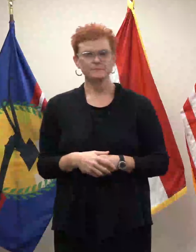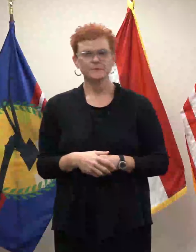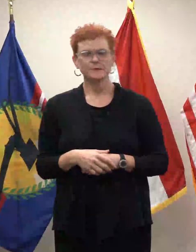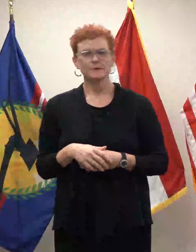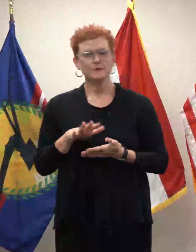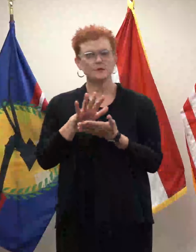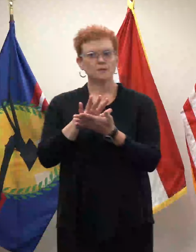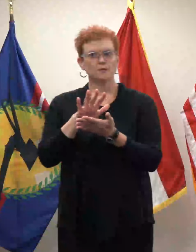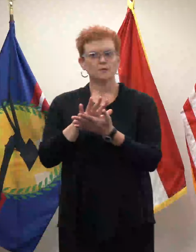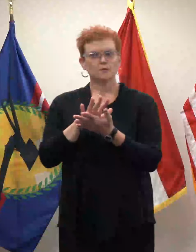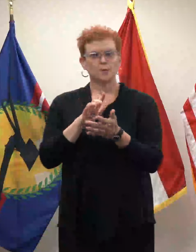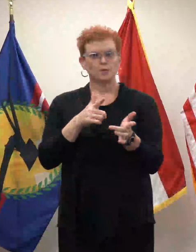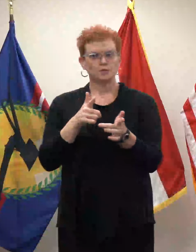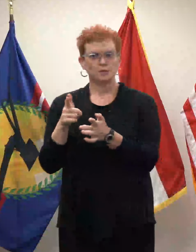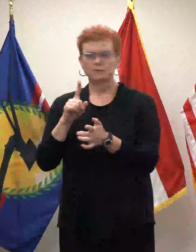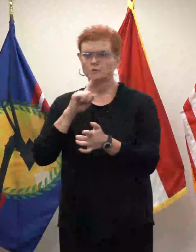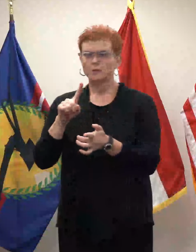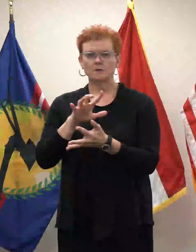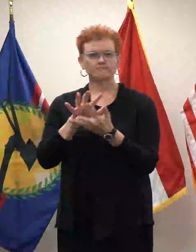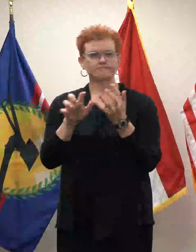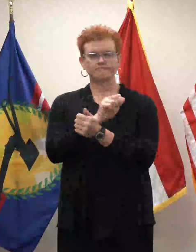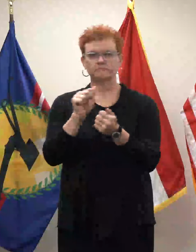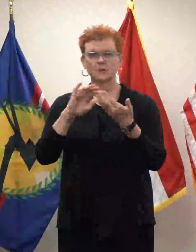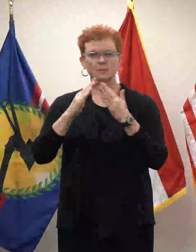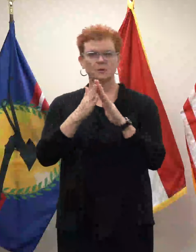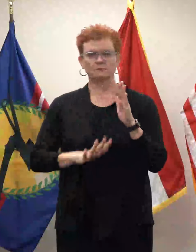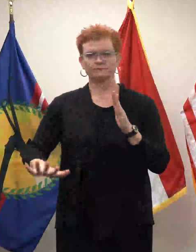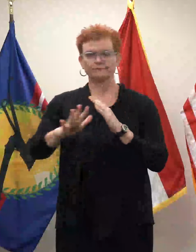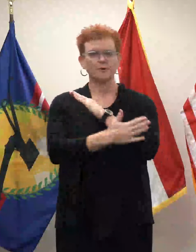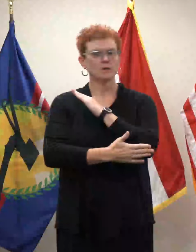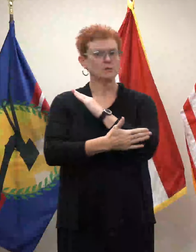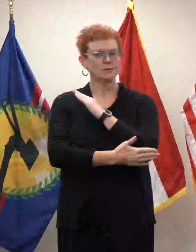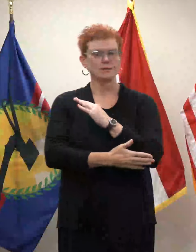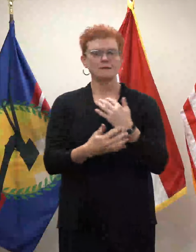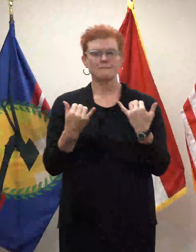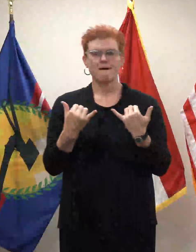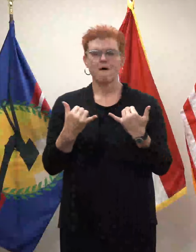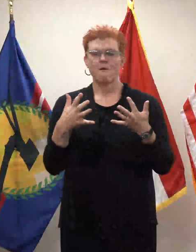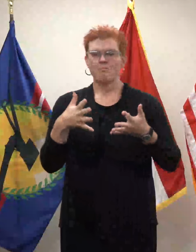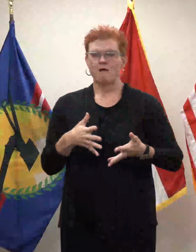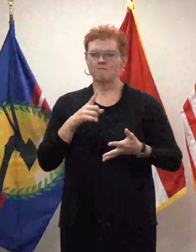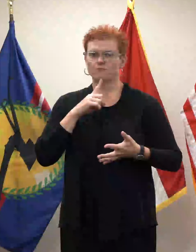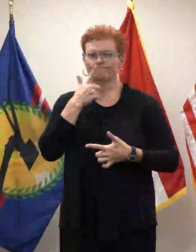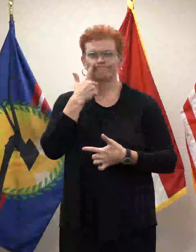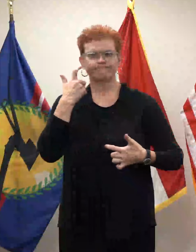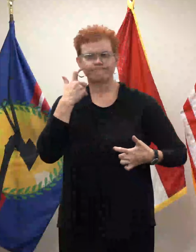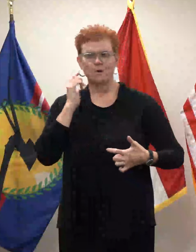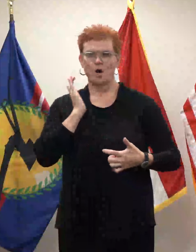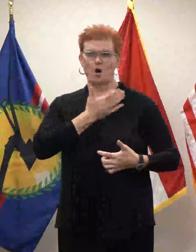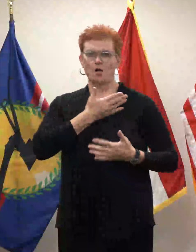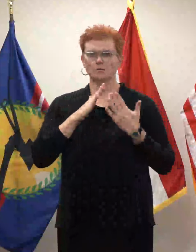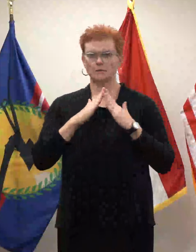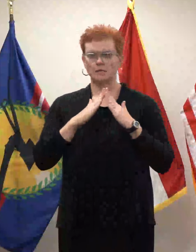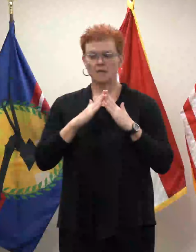School shootings have devastated communities across the country and have now left an indelible mark on ours.